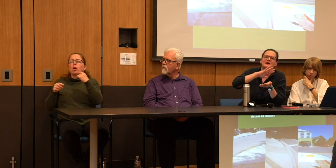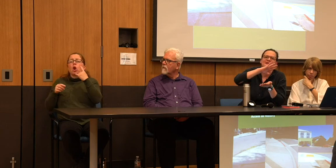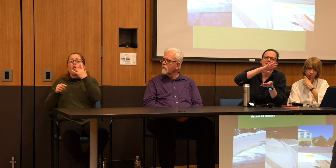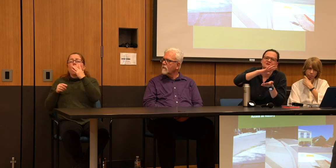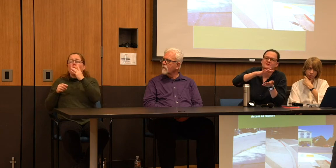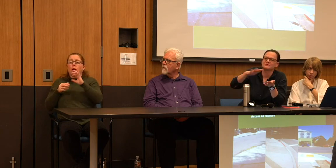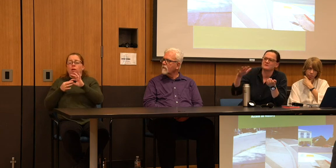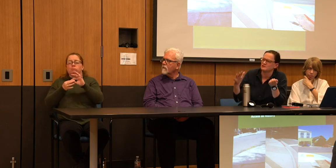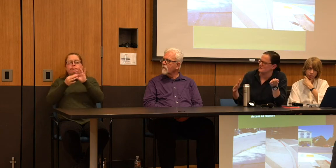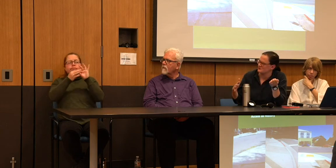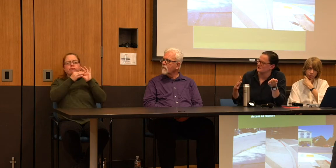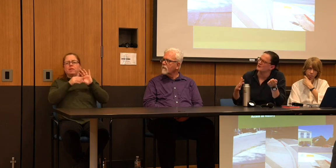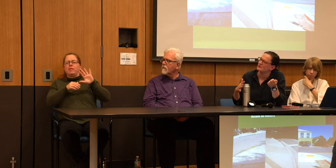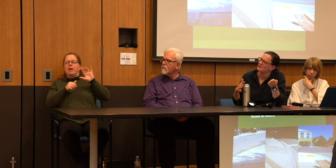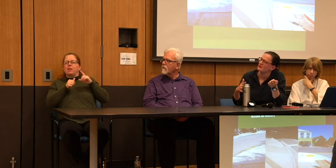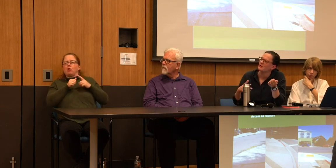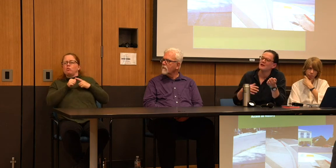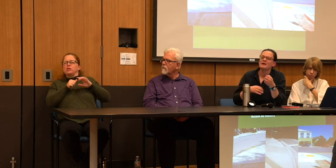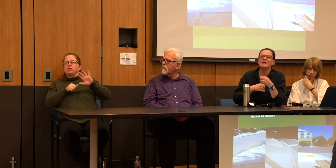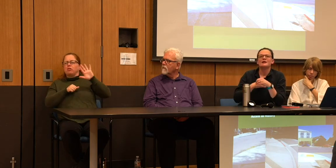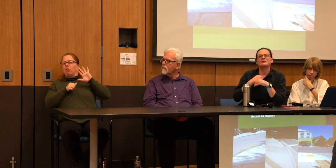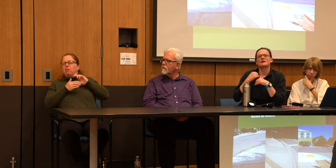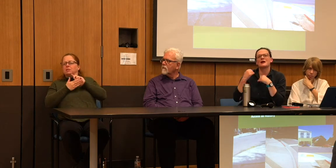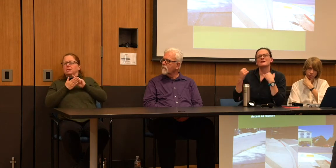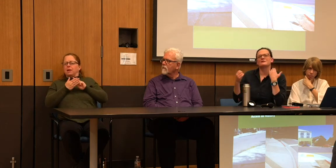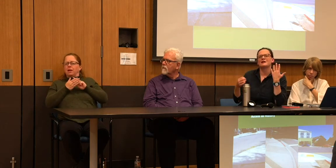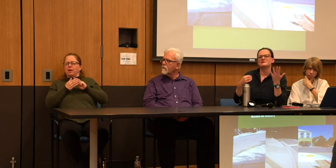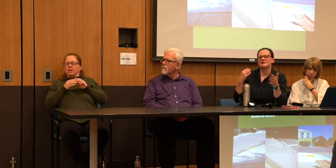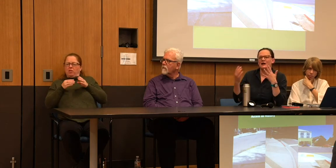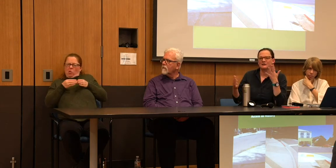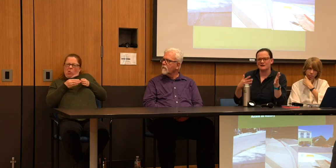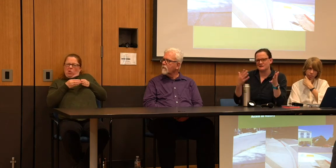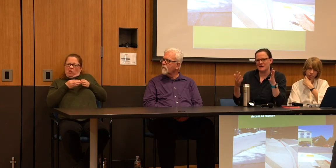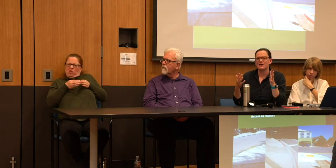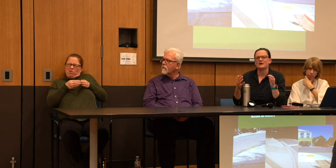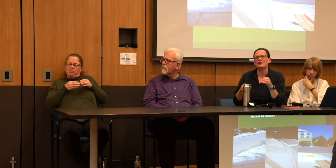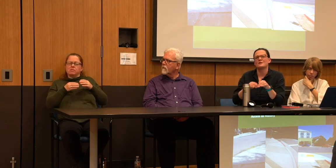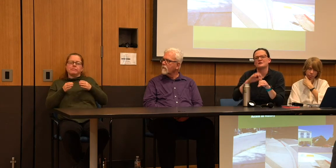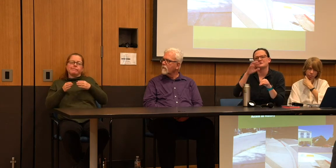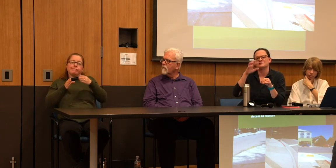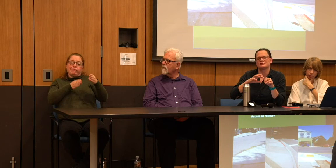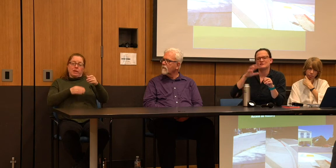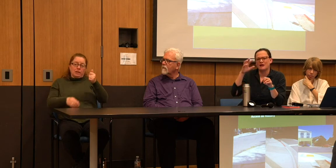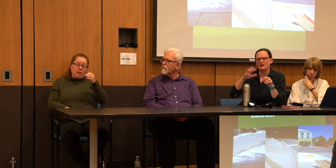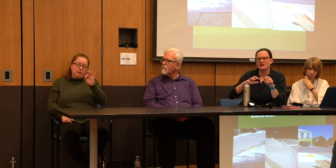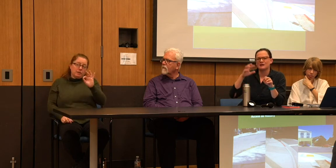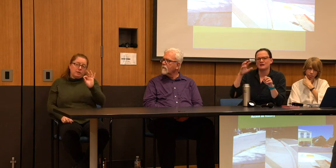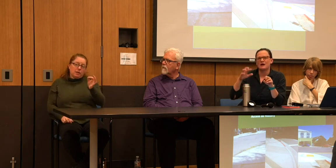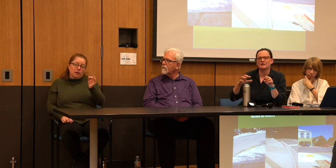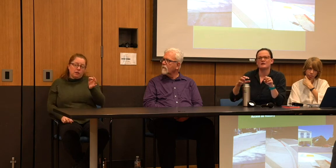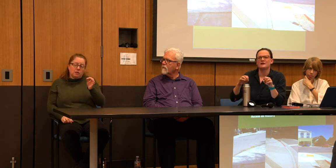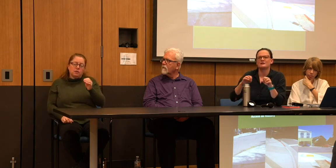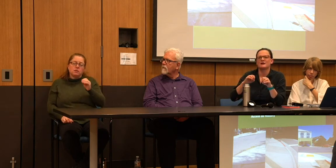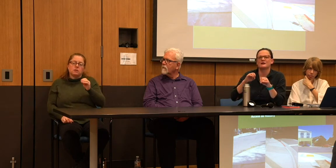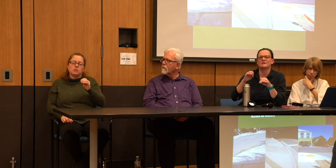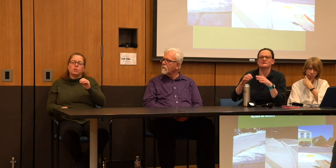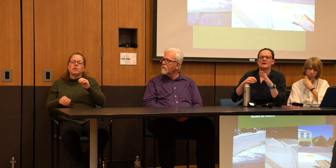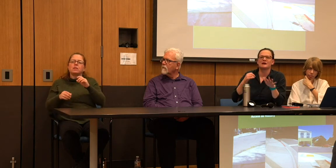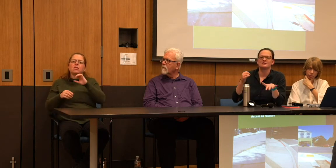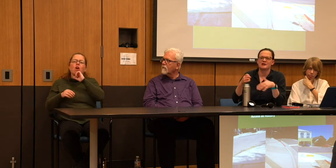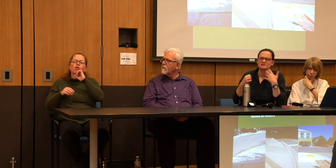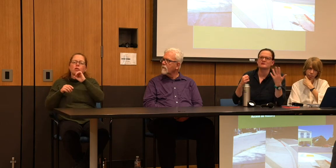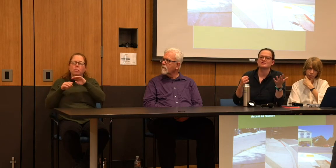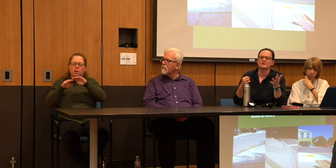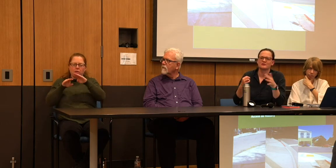cut design that just sort of smush into the corner. The kind of 1990s era with this graded concrete that was